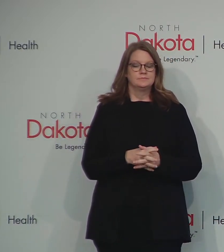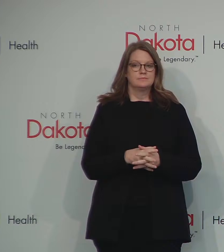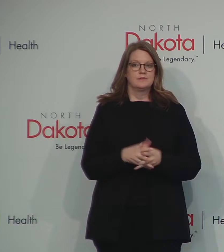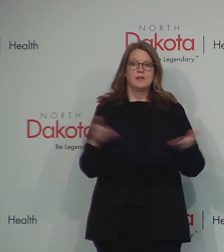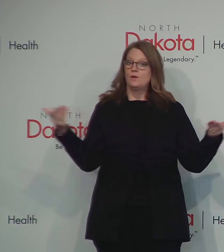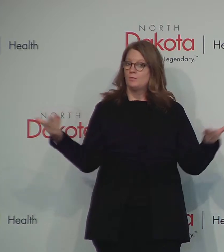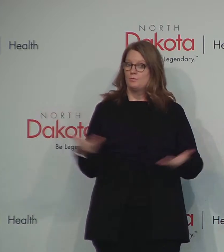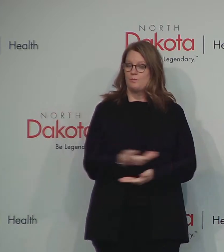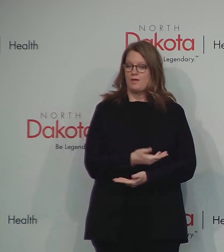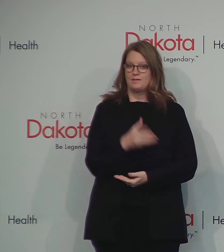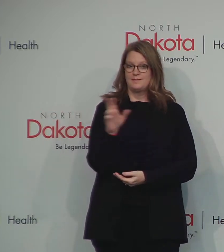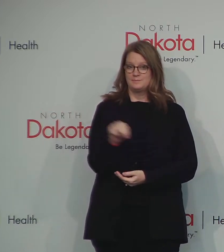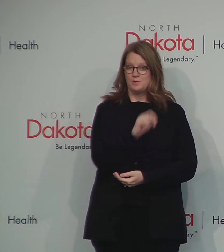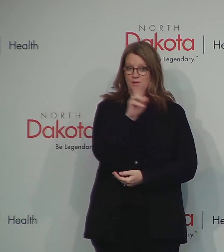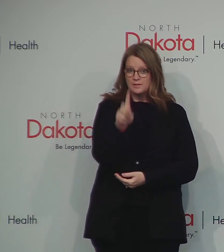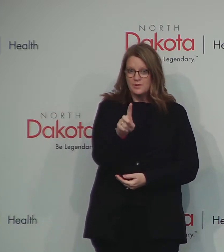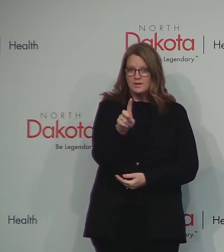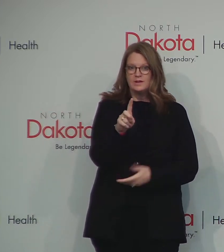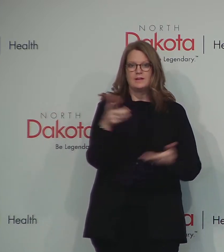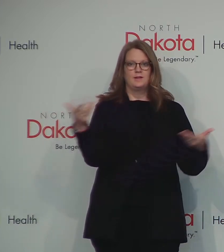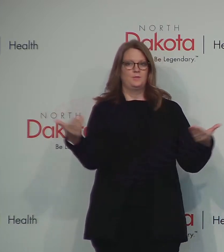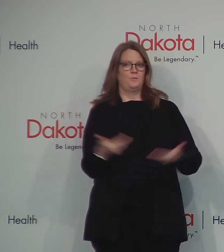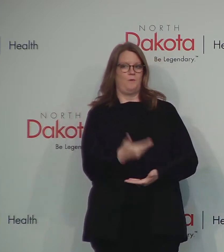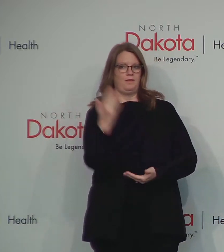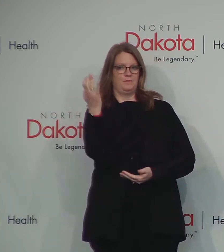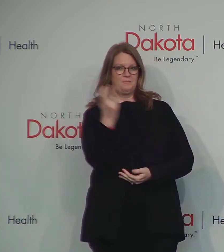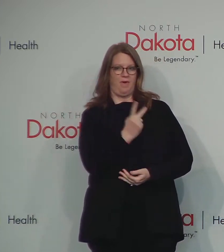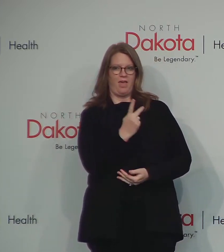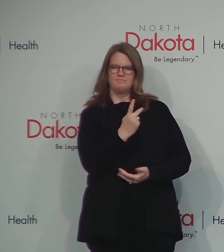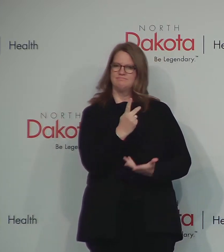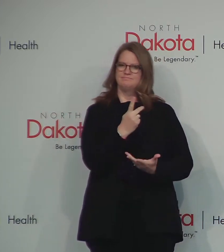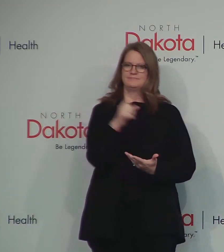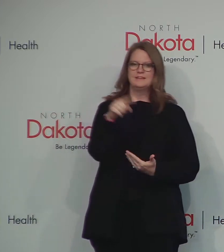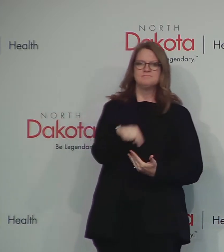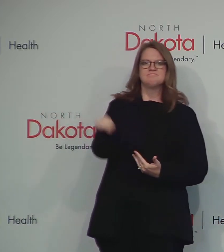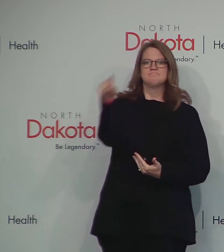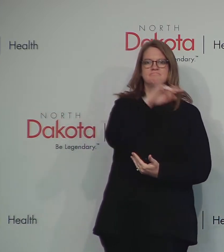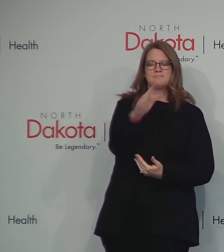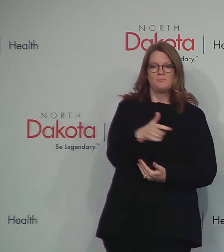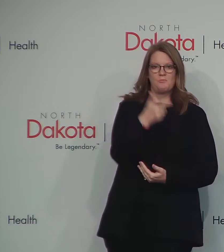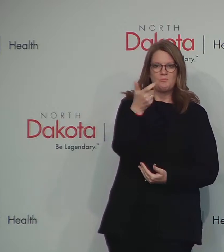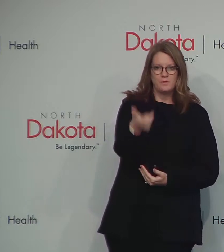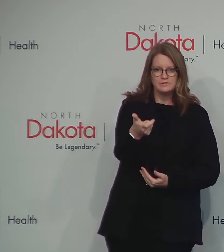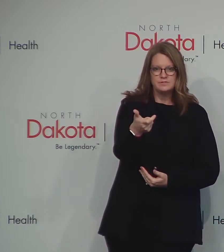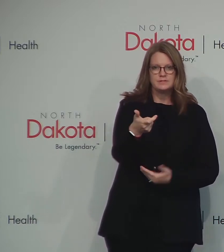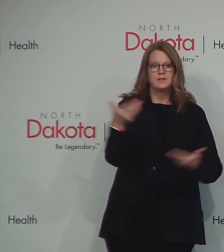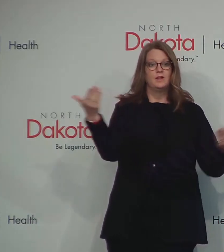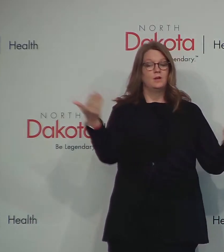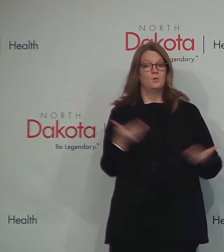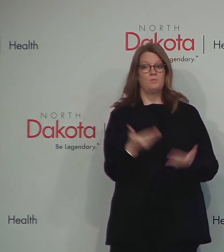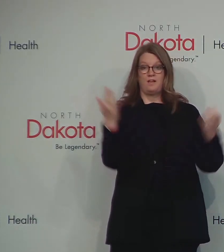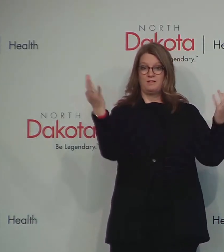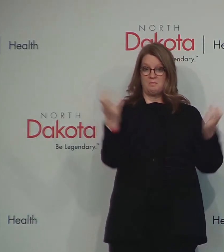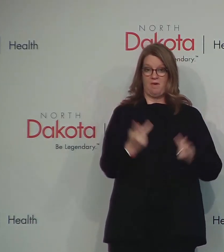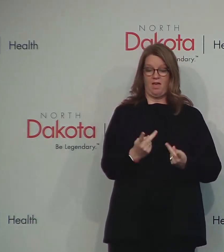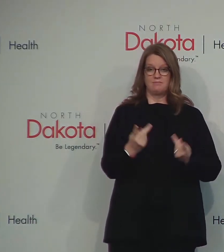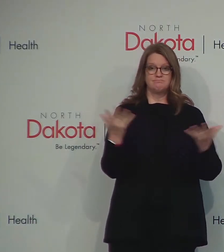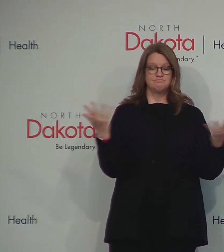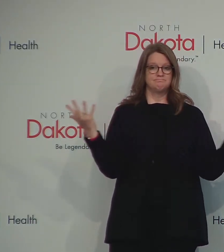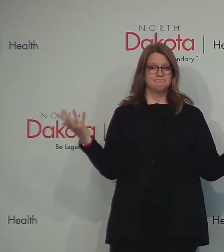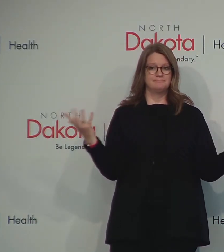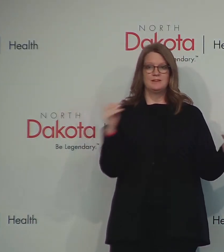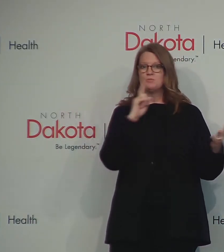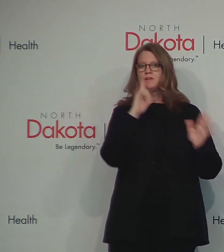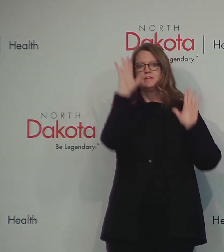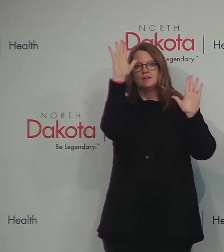Welcome, North Dakota, and welcome back to all the people listening in. Welcome back to all of the